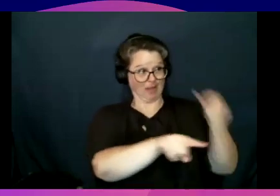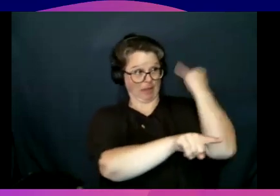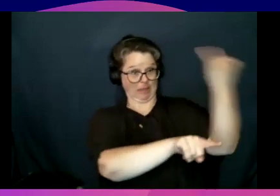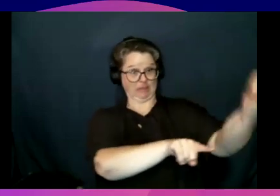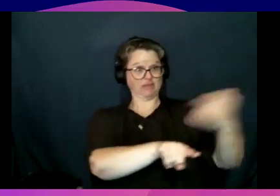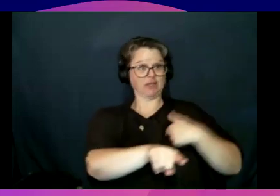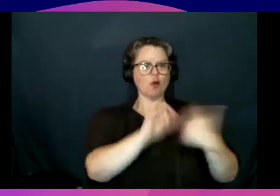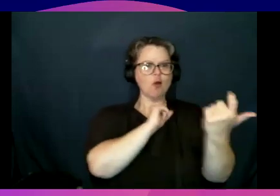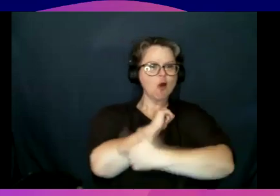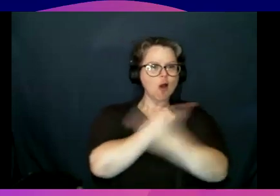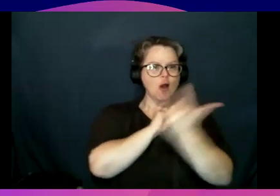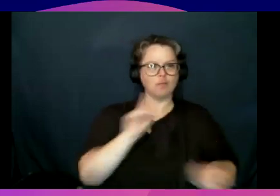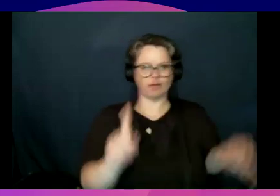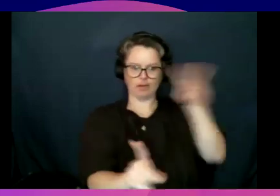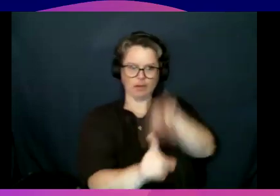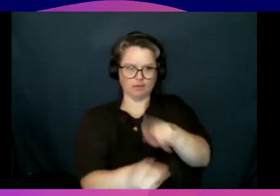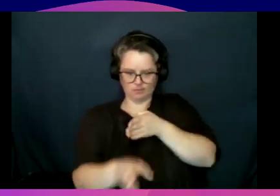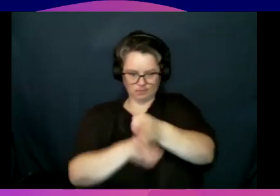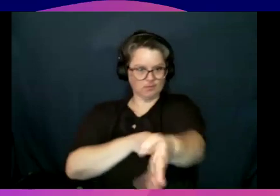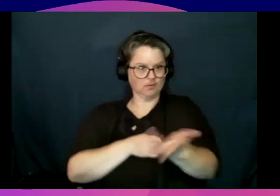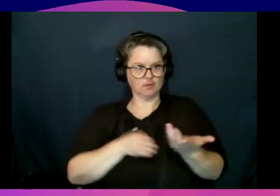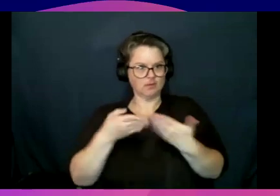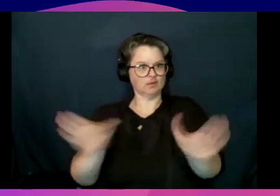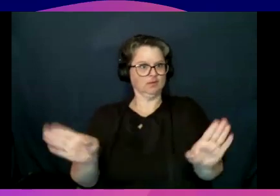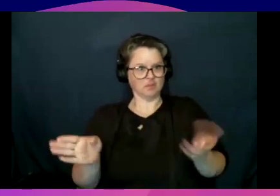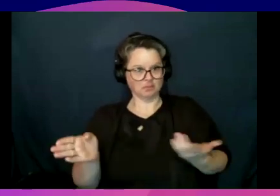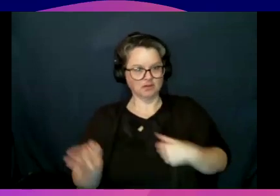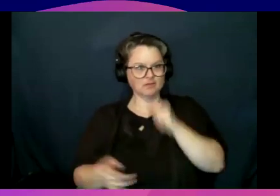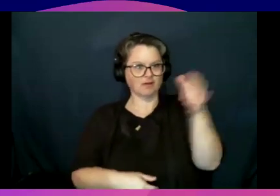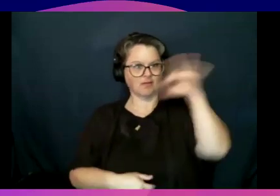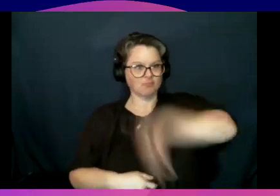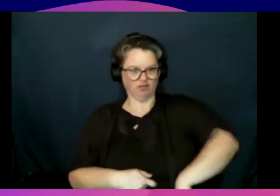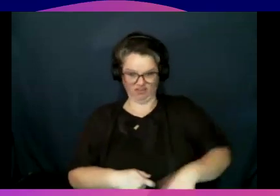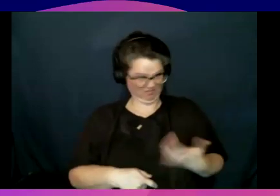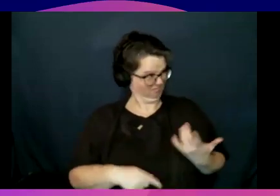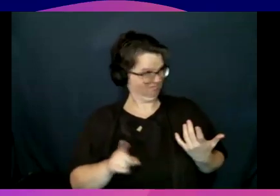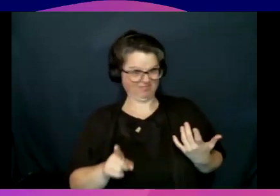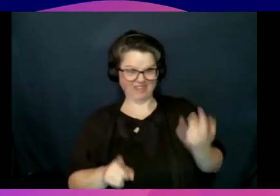the service sector and the nonprofit sector. It's not an ideal model for us to follow.